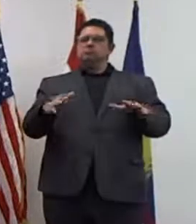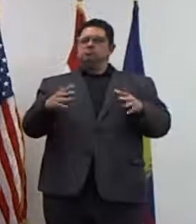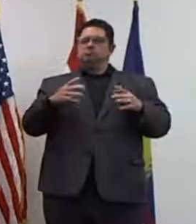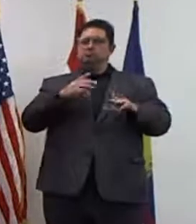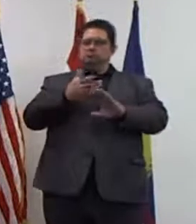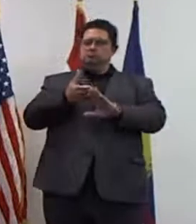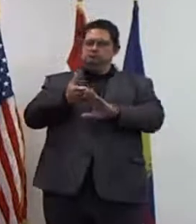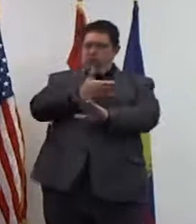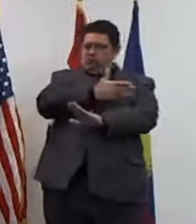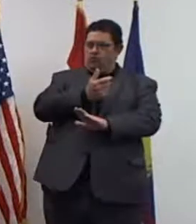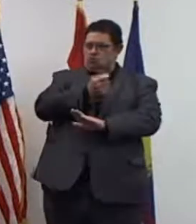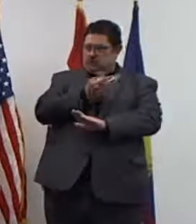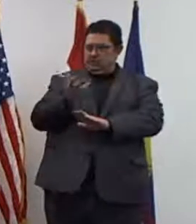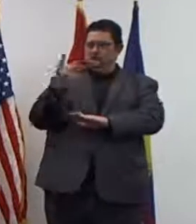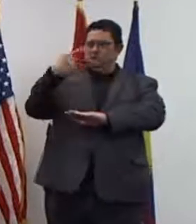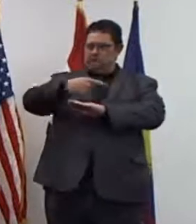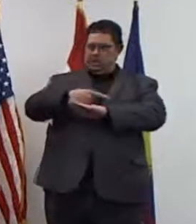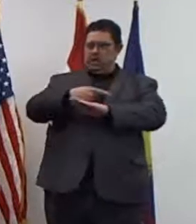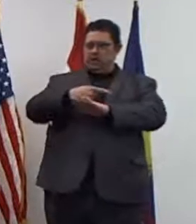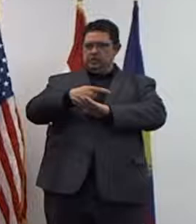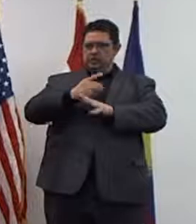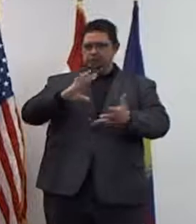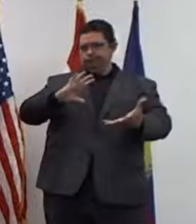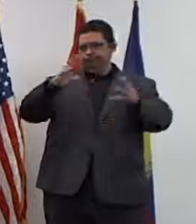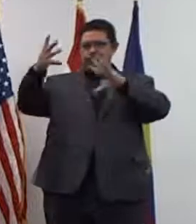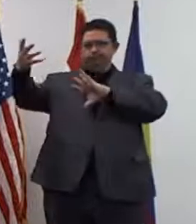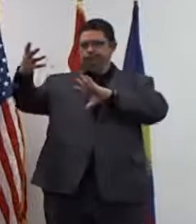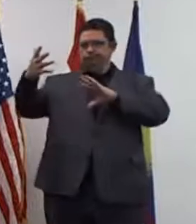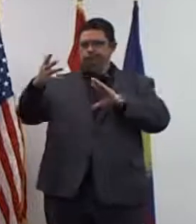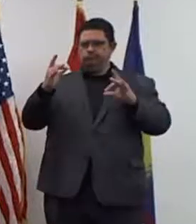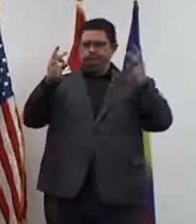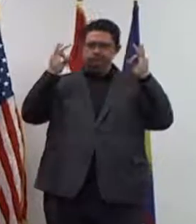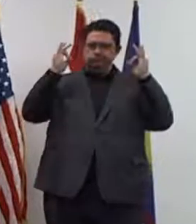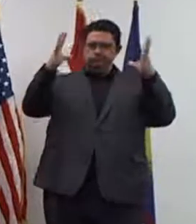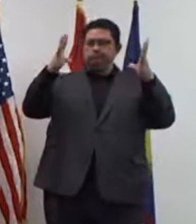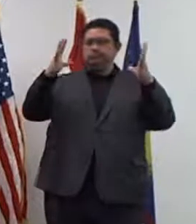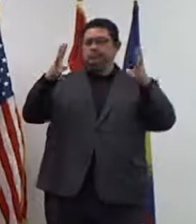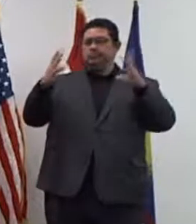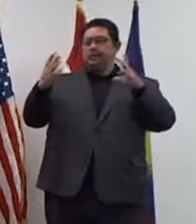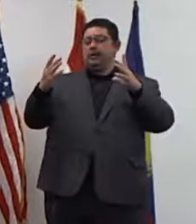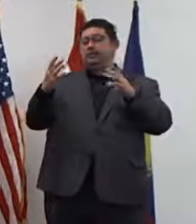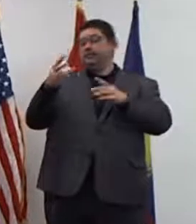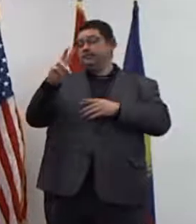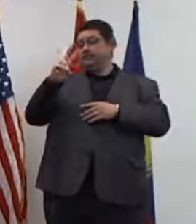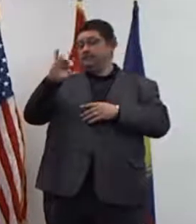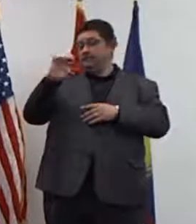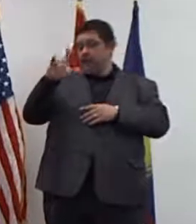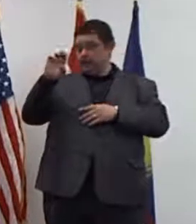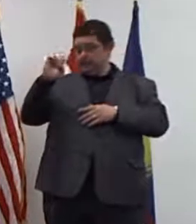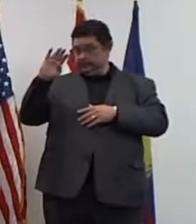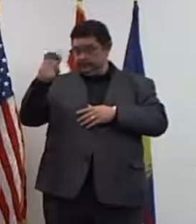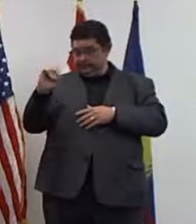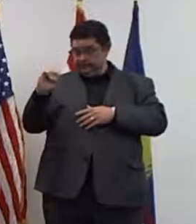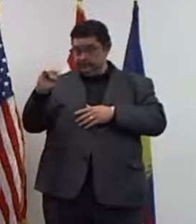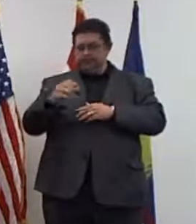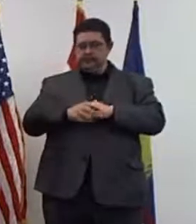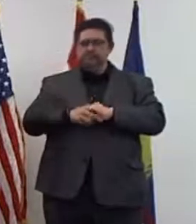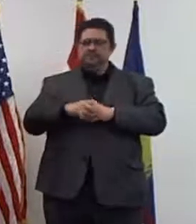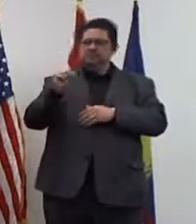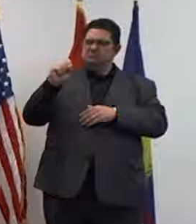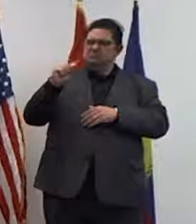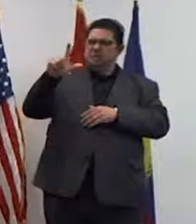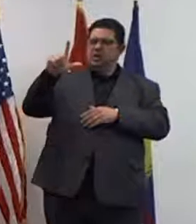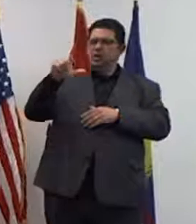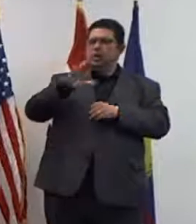of activity and a horrific night of violence. St. Louis County police officers stopped